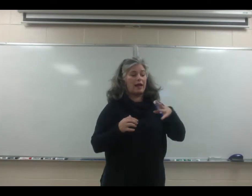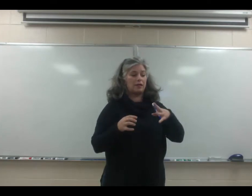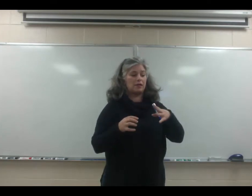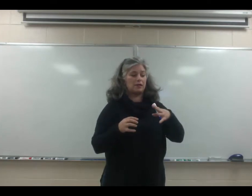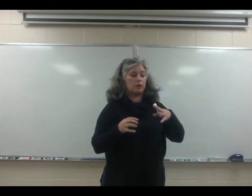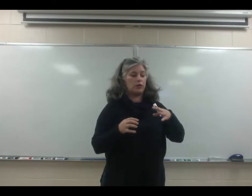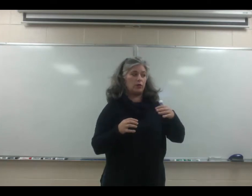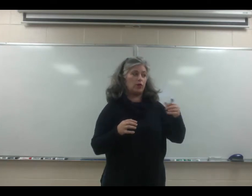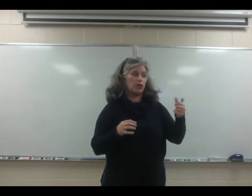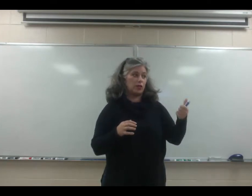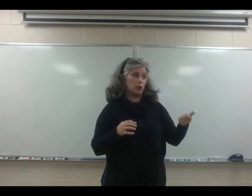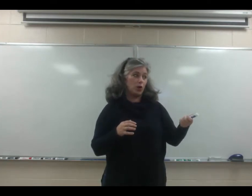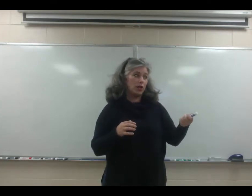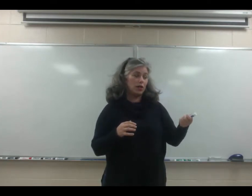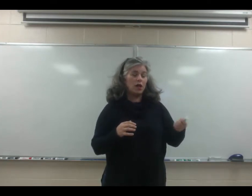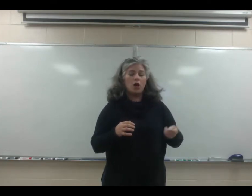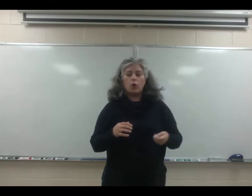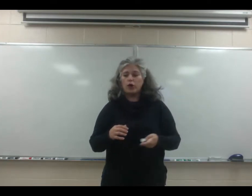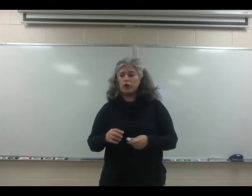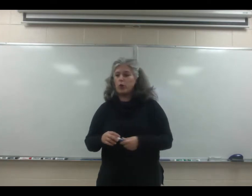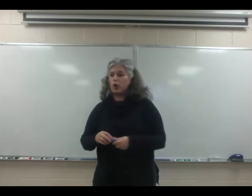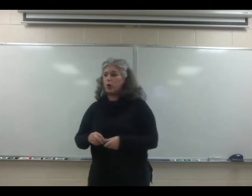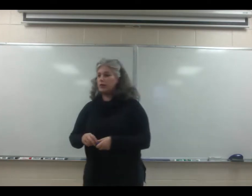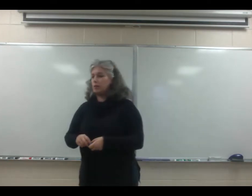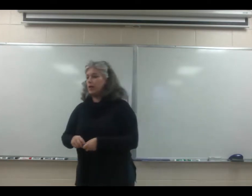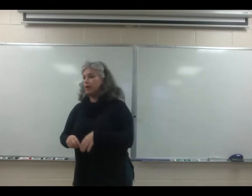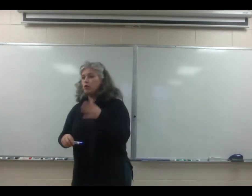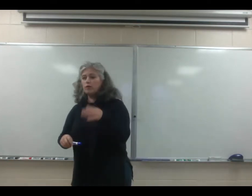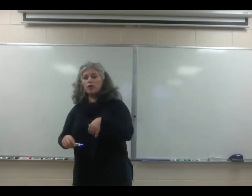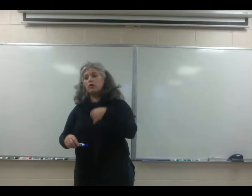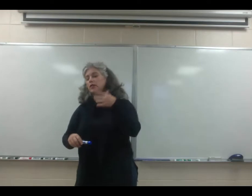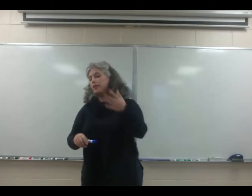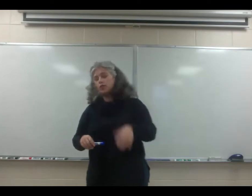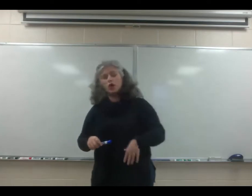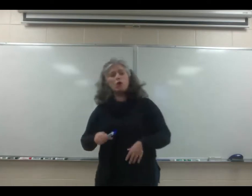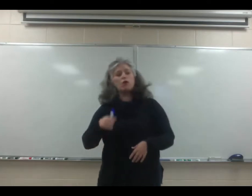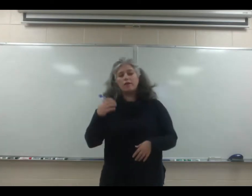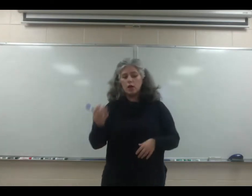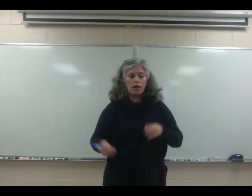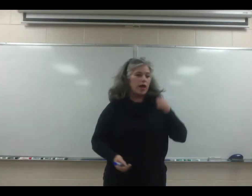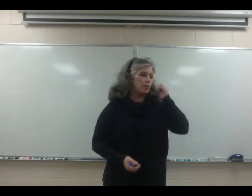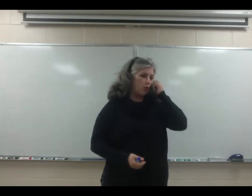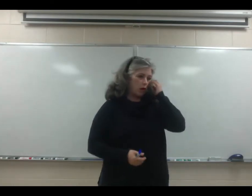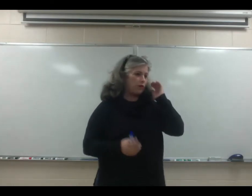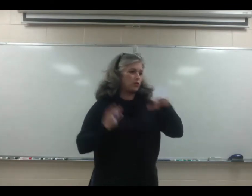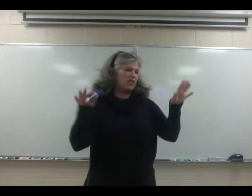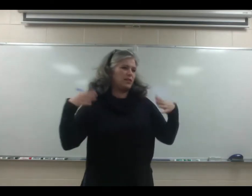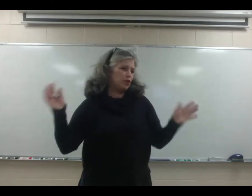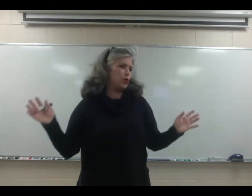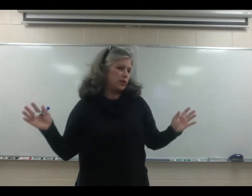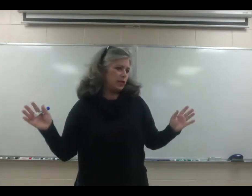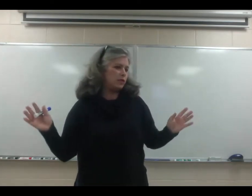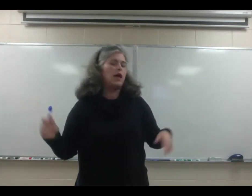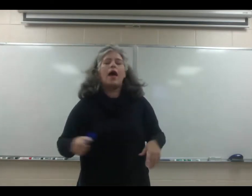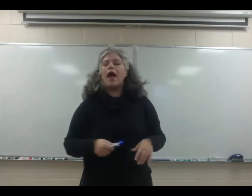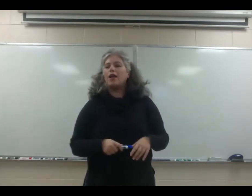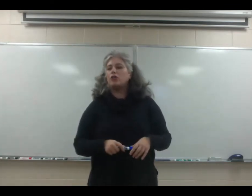analysis that we do in Project 1, where you are going to pick a movie or a TV show or a video game, or there's lots of different choices, and you're